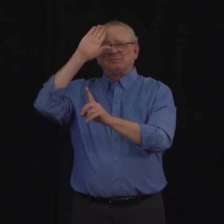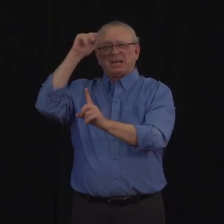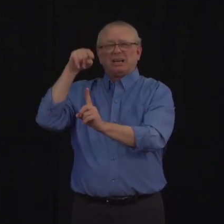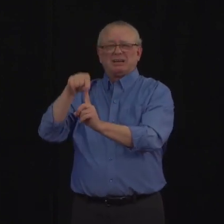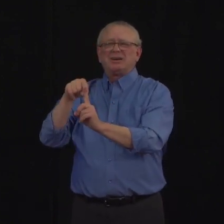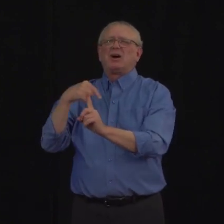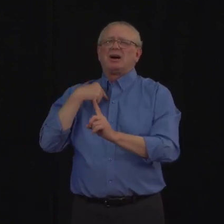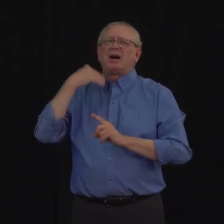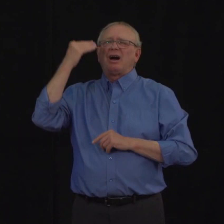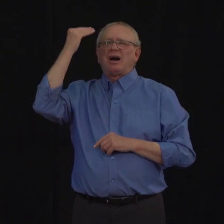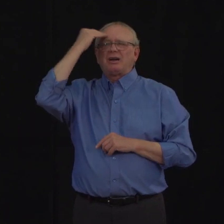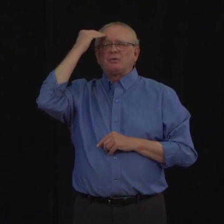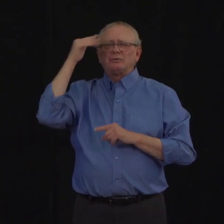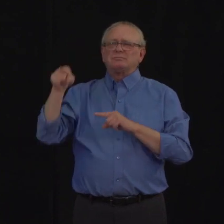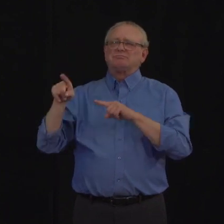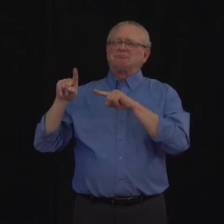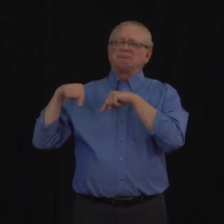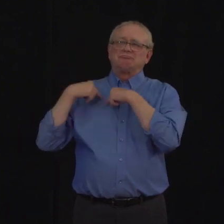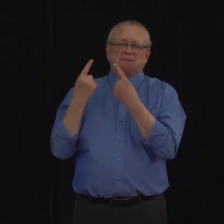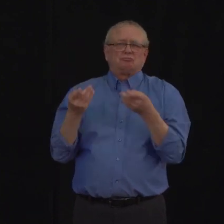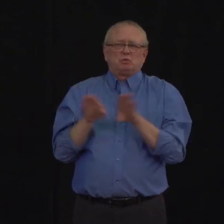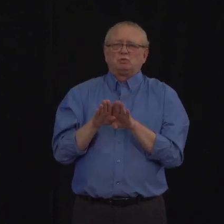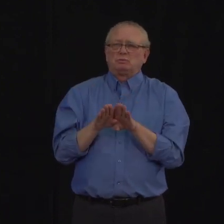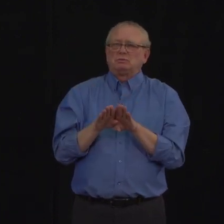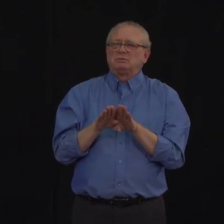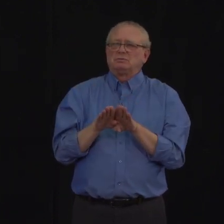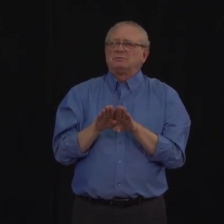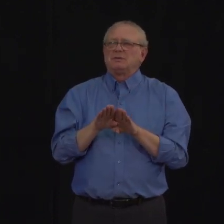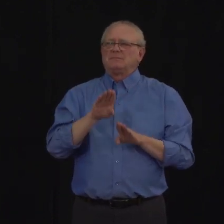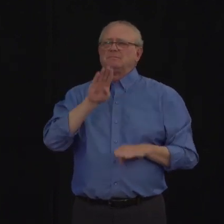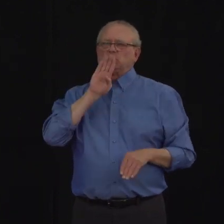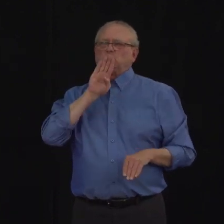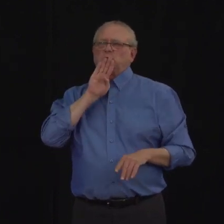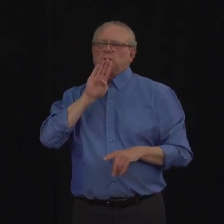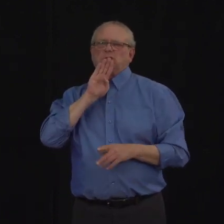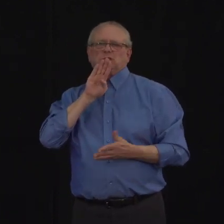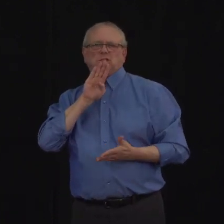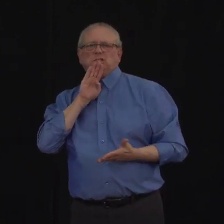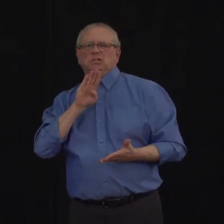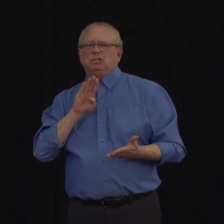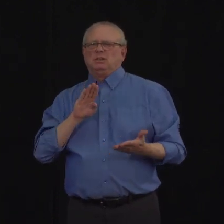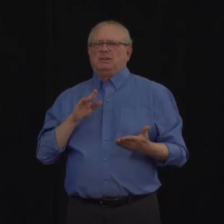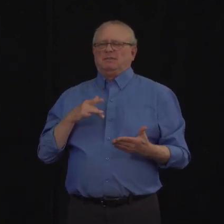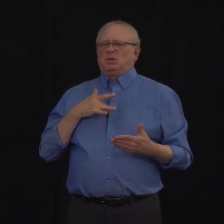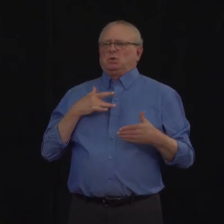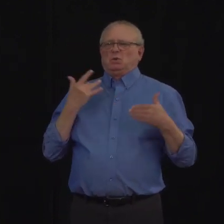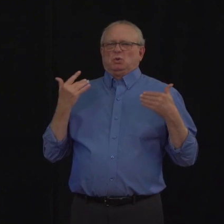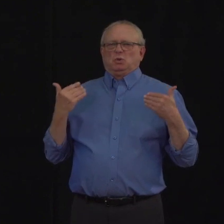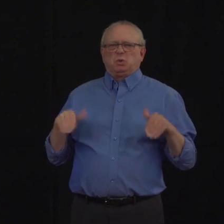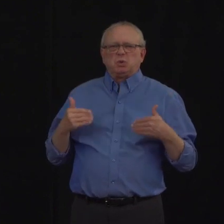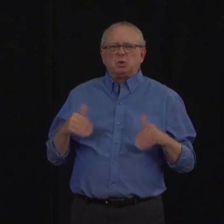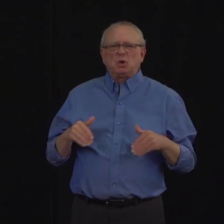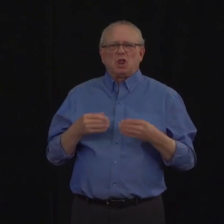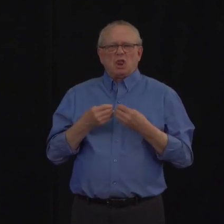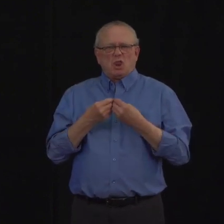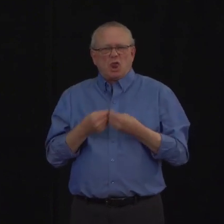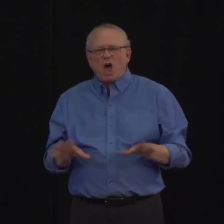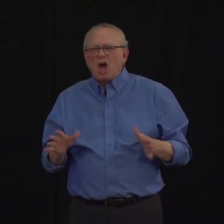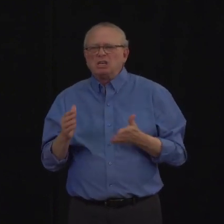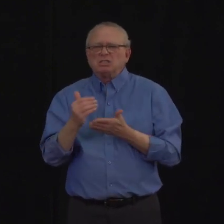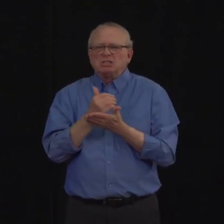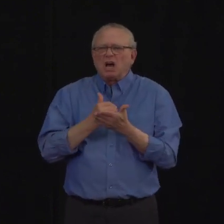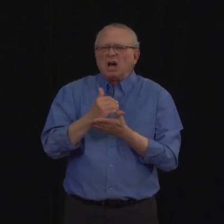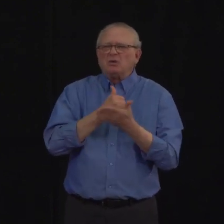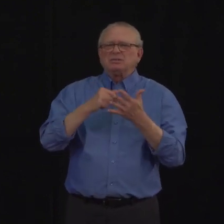businesses and that it's frustrating to wait for the different stages of relaunch. We do recognize that sports, fitness,